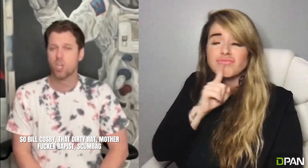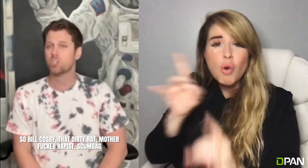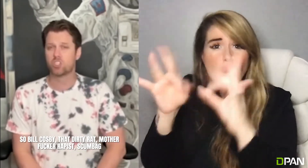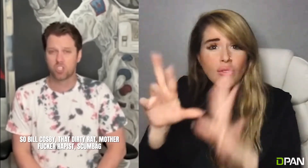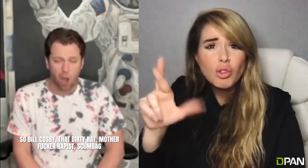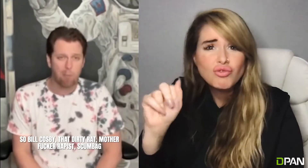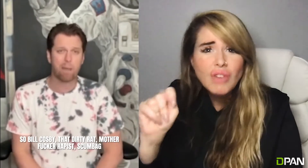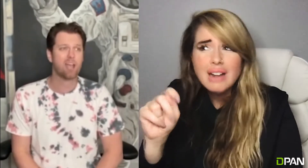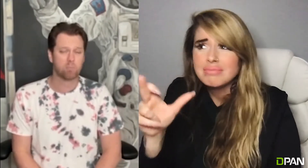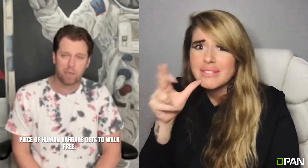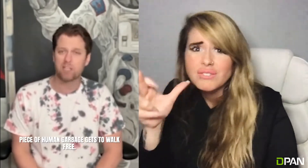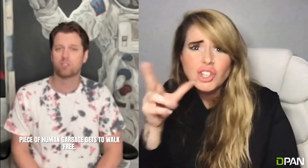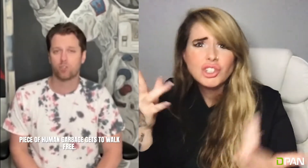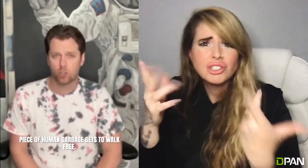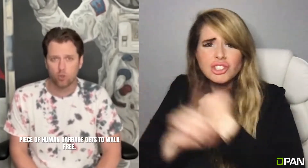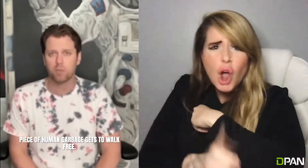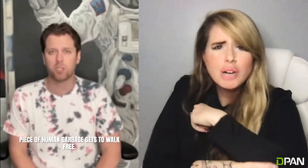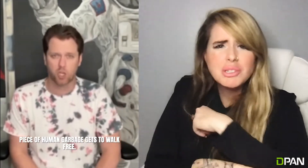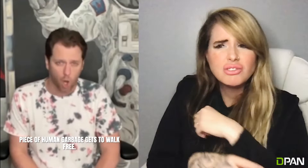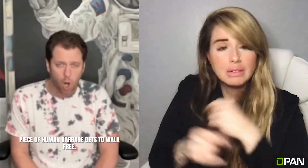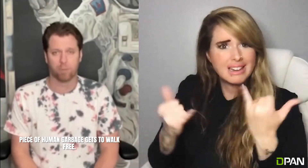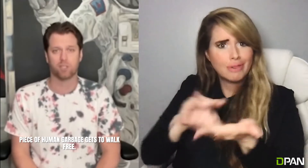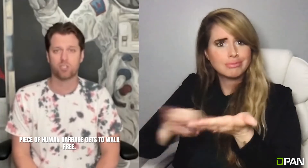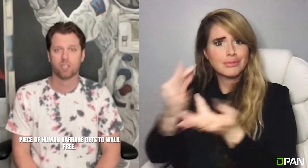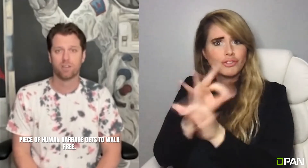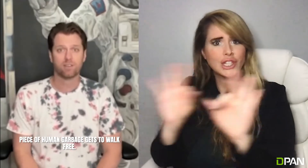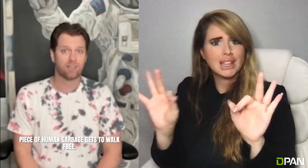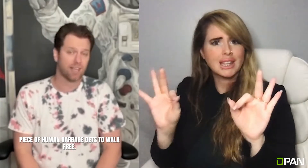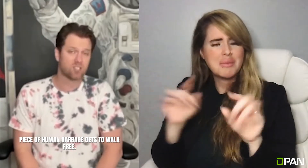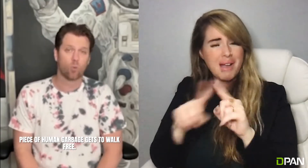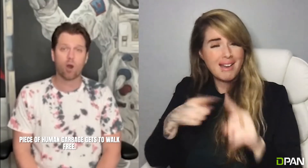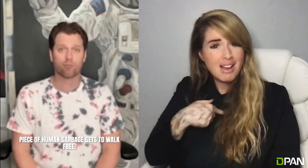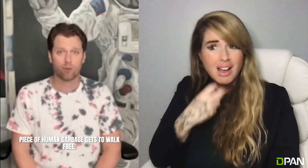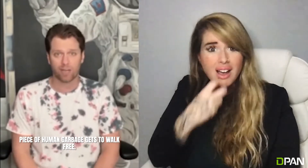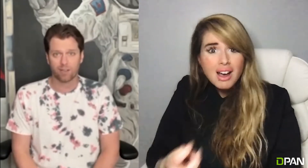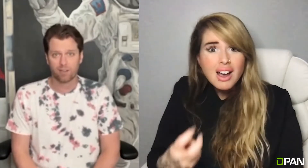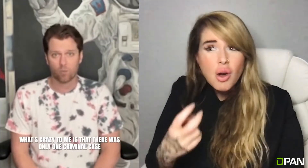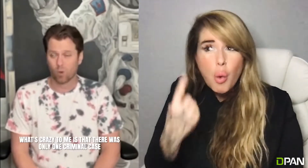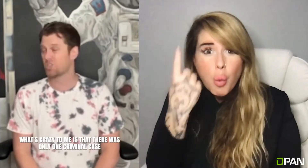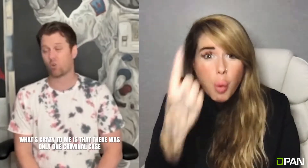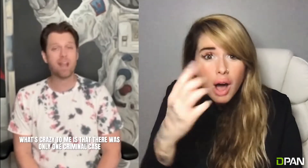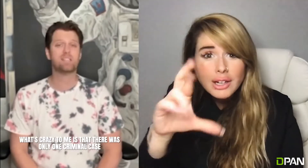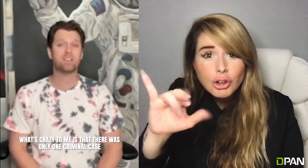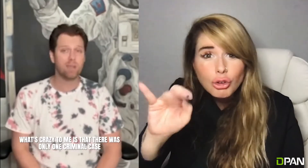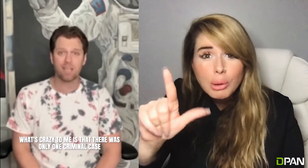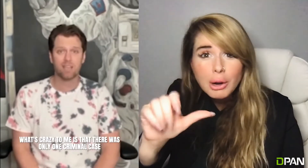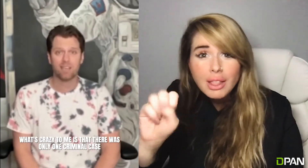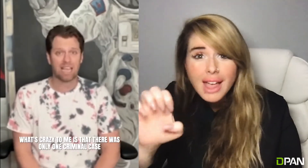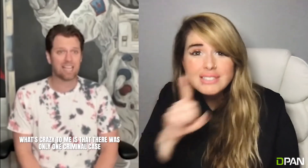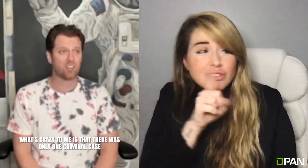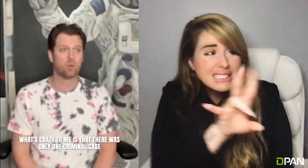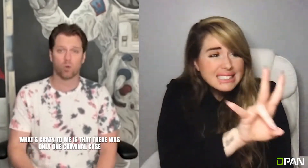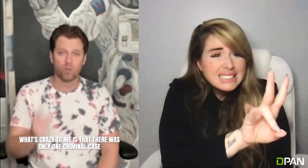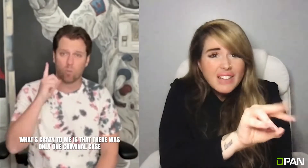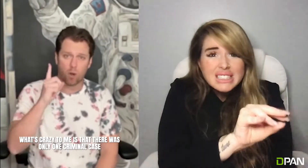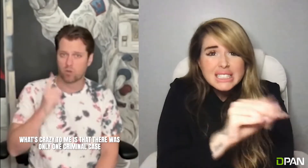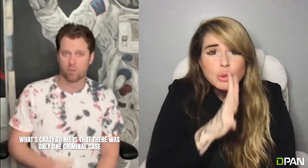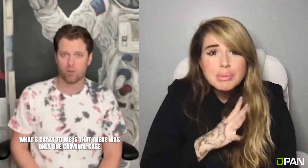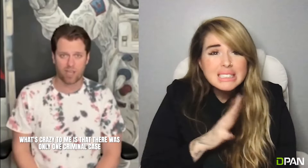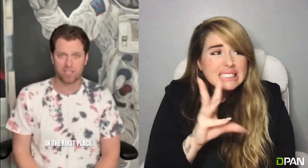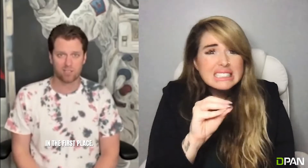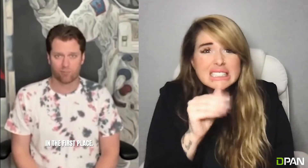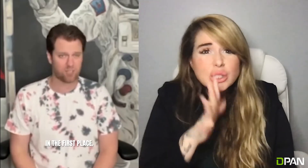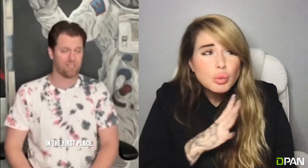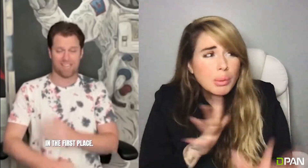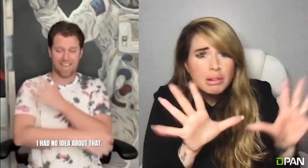rapist, scumbag piece of human garbage, gets to walk free. What's crazy to me is that there was only one